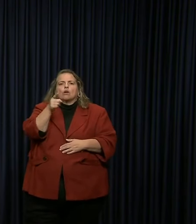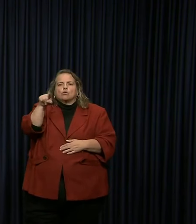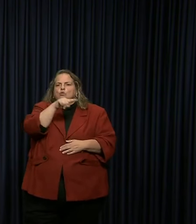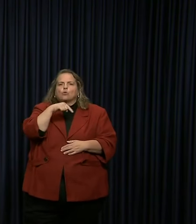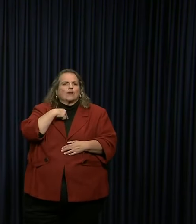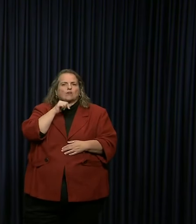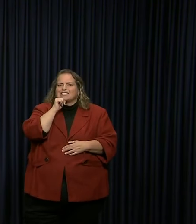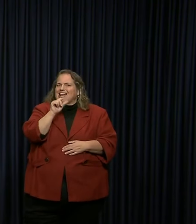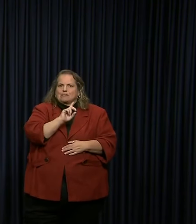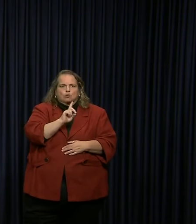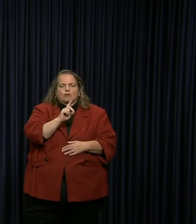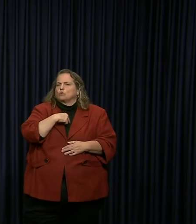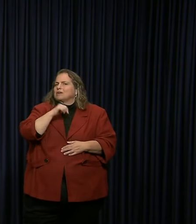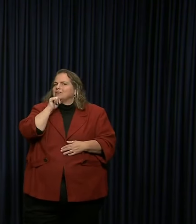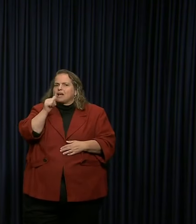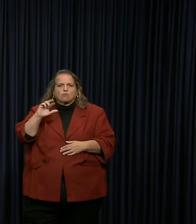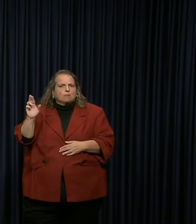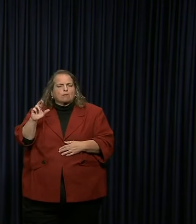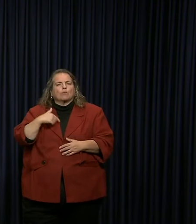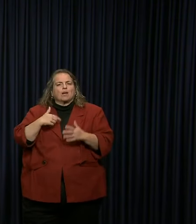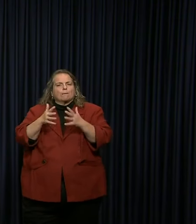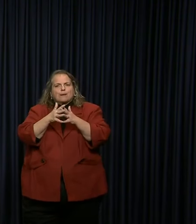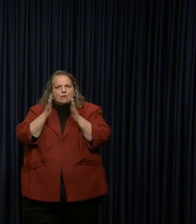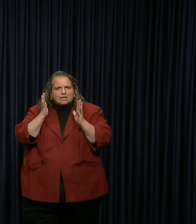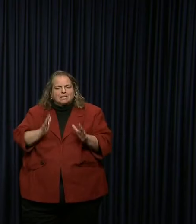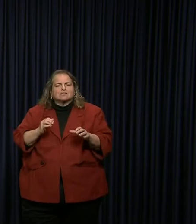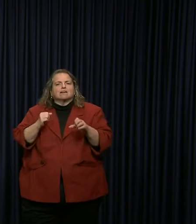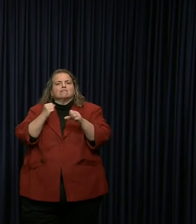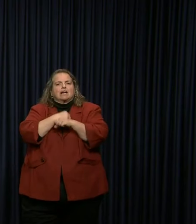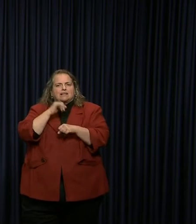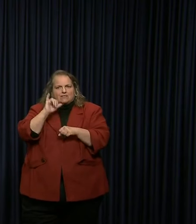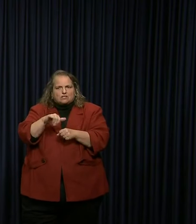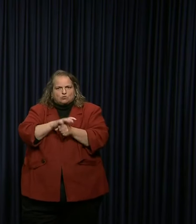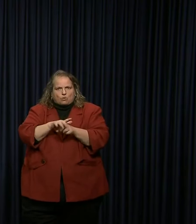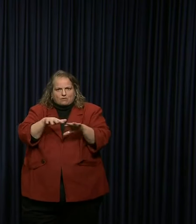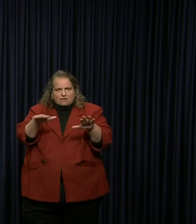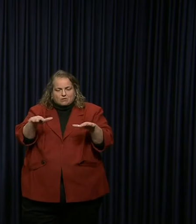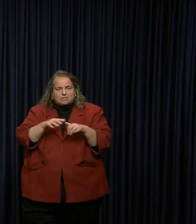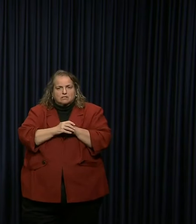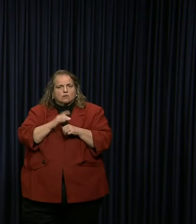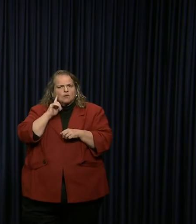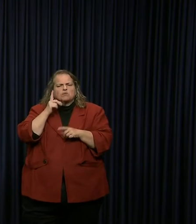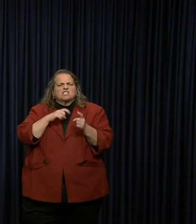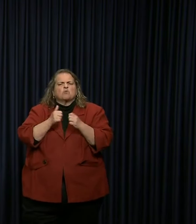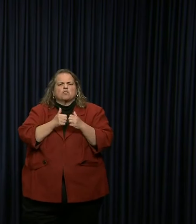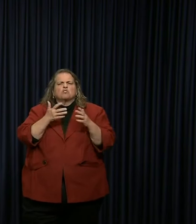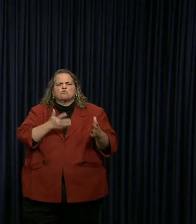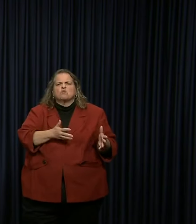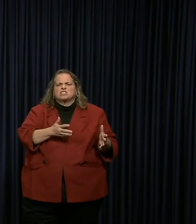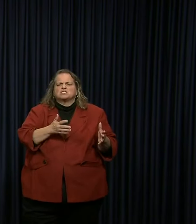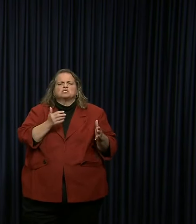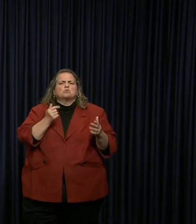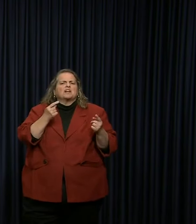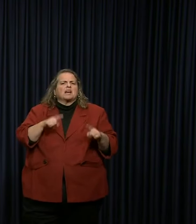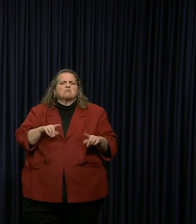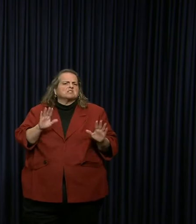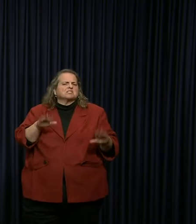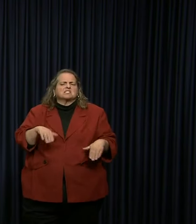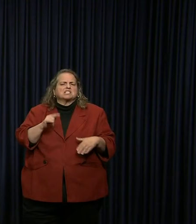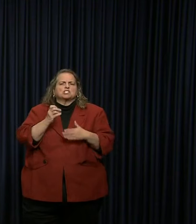not Democrats or Republicans. We are Americans fighting this coronavirus. We'll deal with the rest. You know what happens. It's part